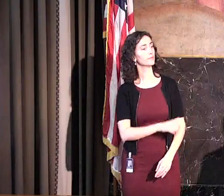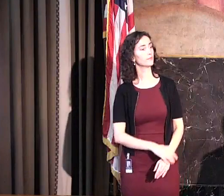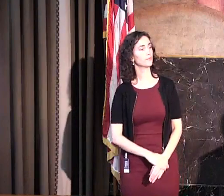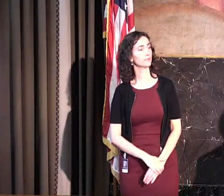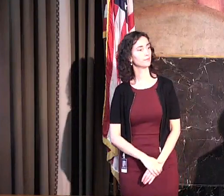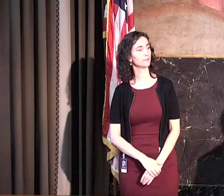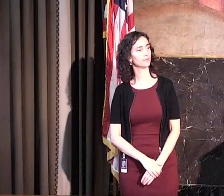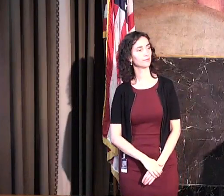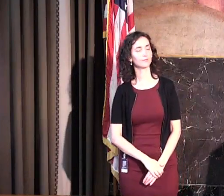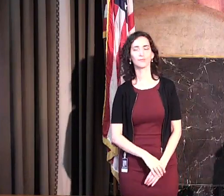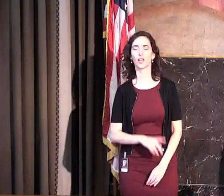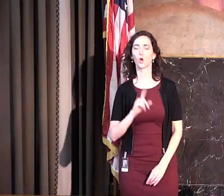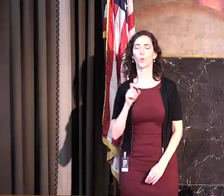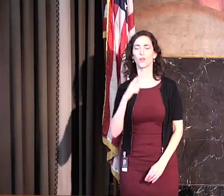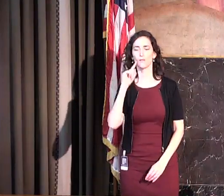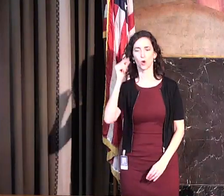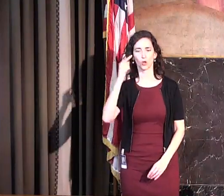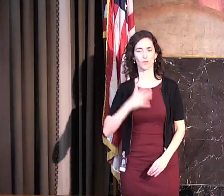question. The governor.